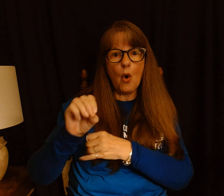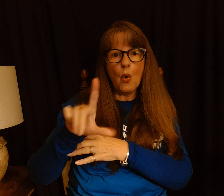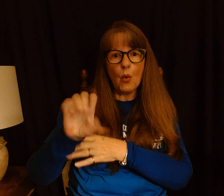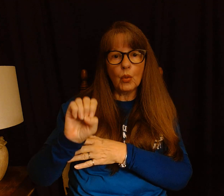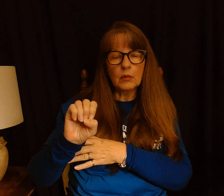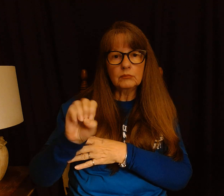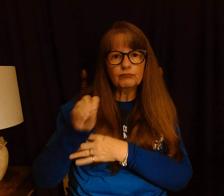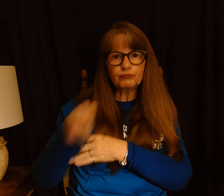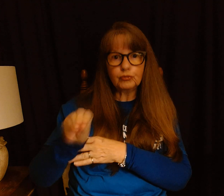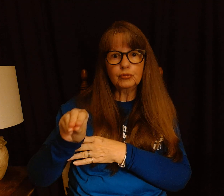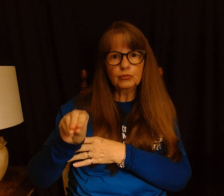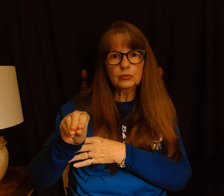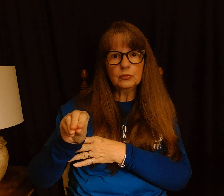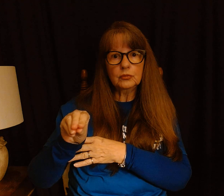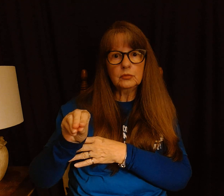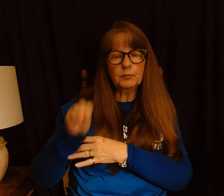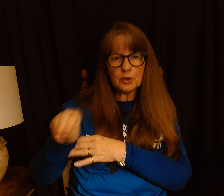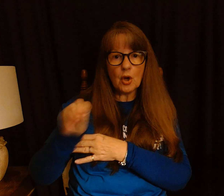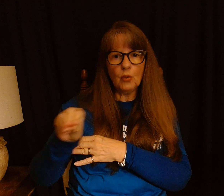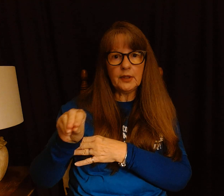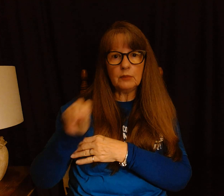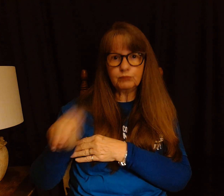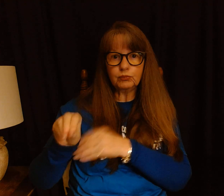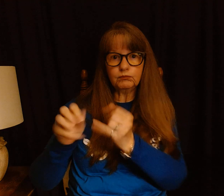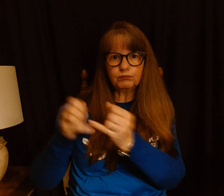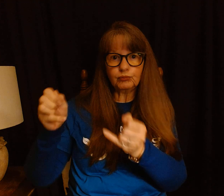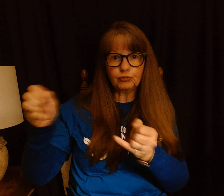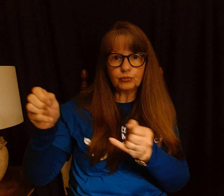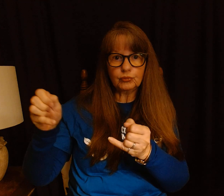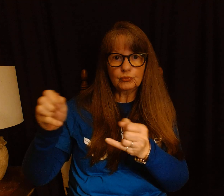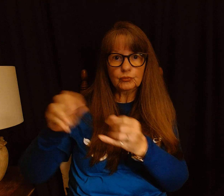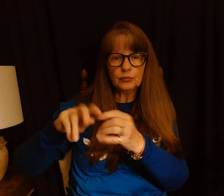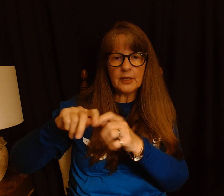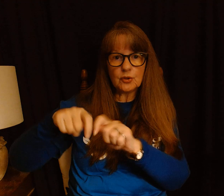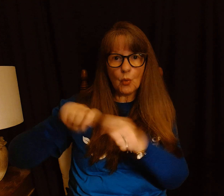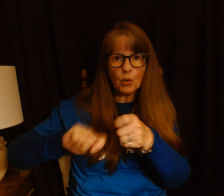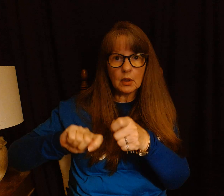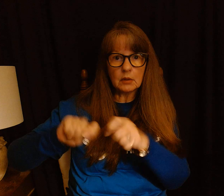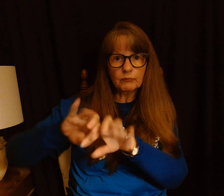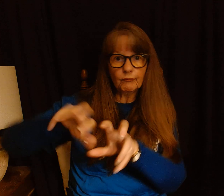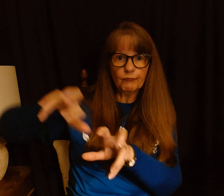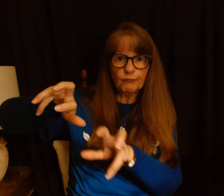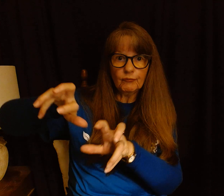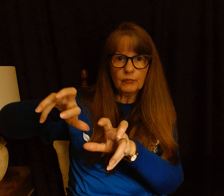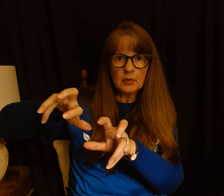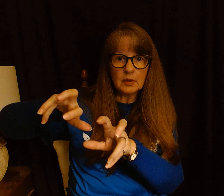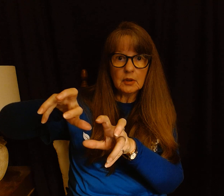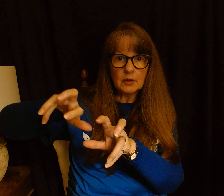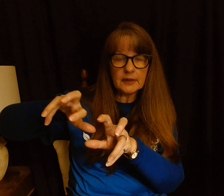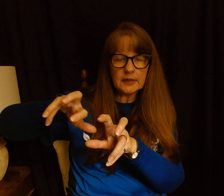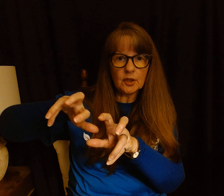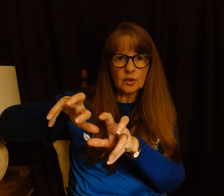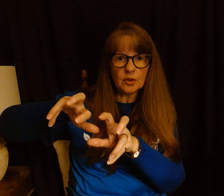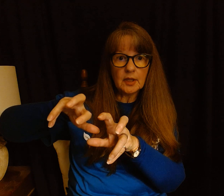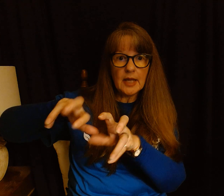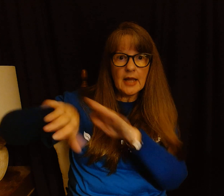hole. Punch a hole in it. It tore right there in